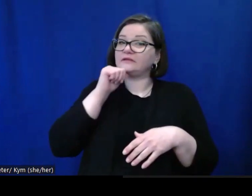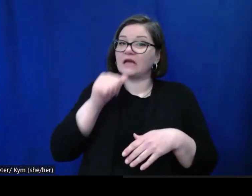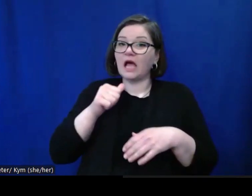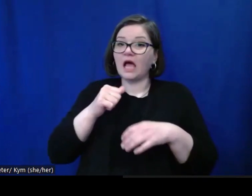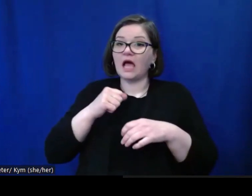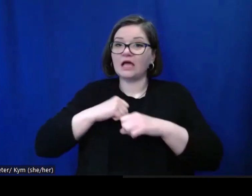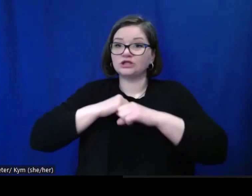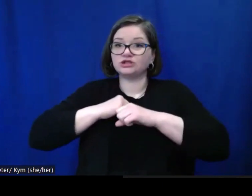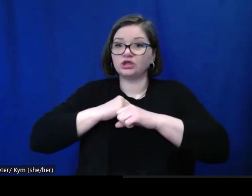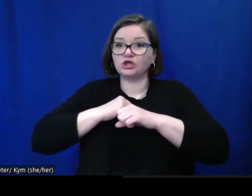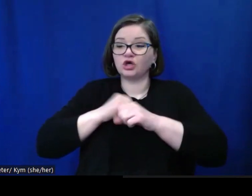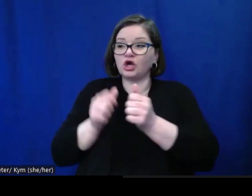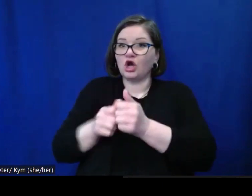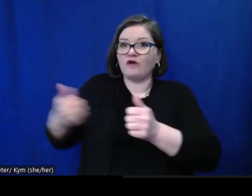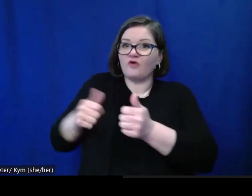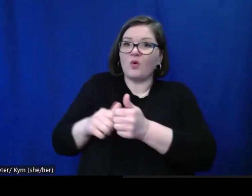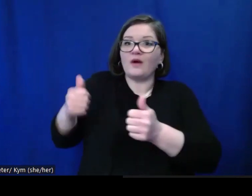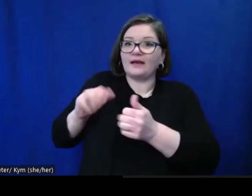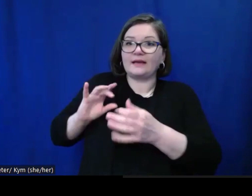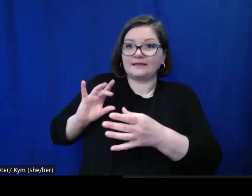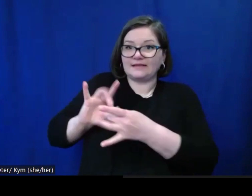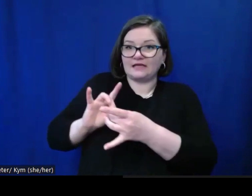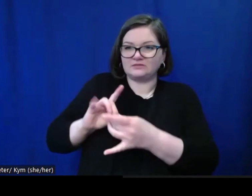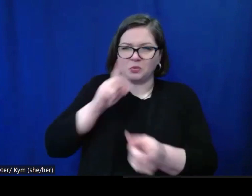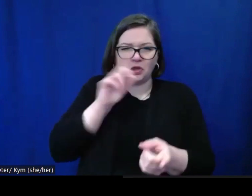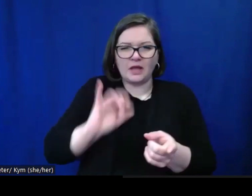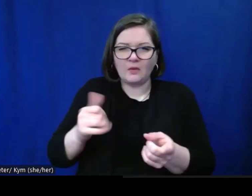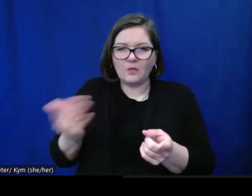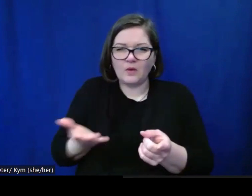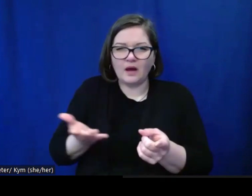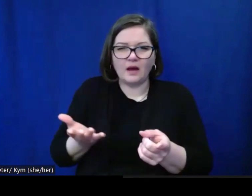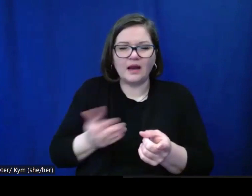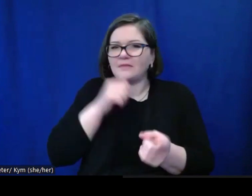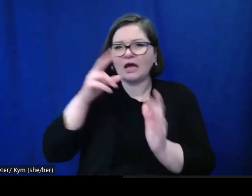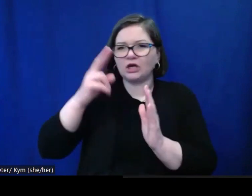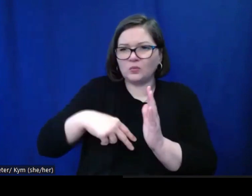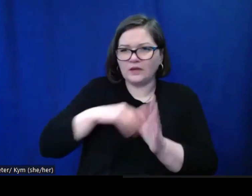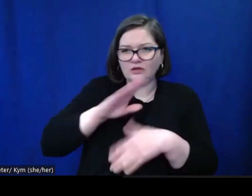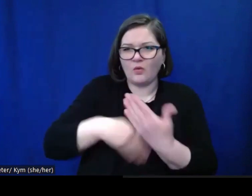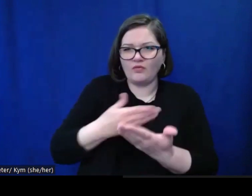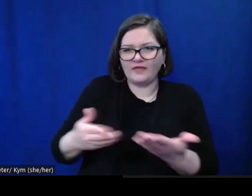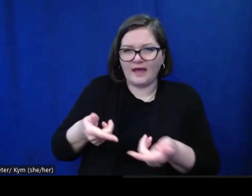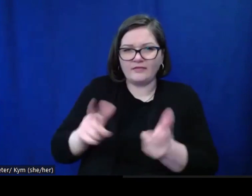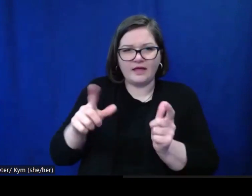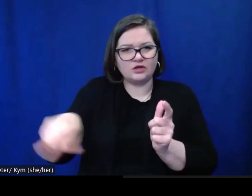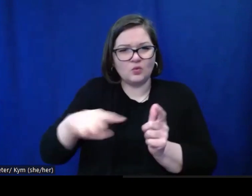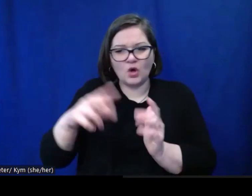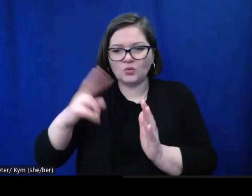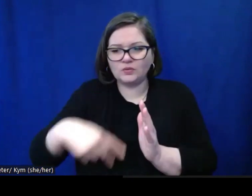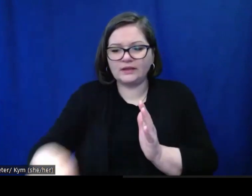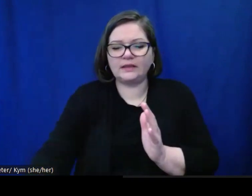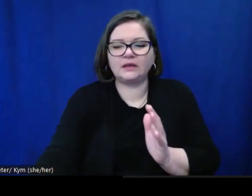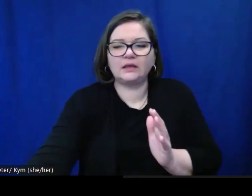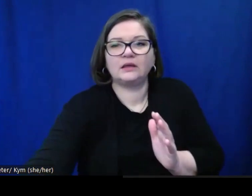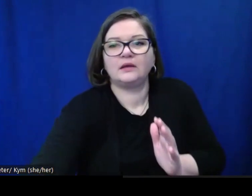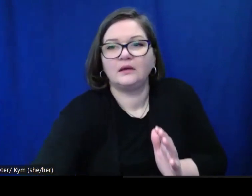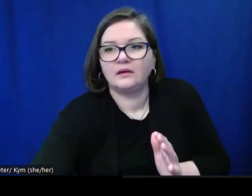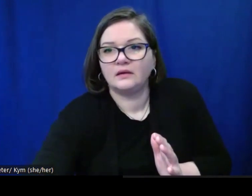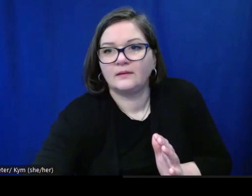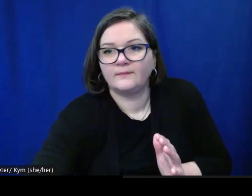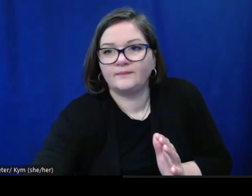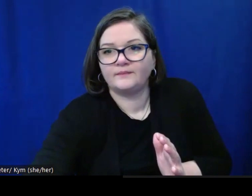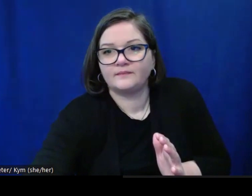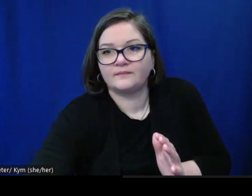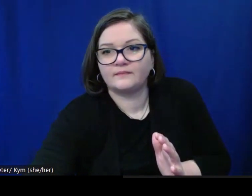avoidant attachment. And what does that look like? And I won't read the whole thing, I'll let you read that. But we see a lot of children that might